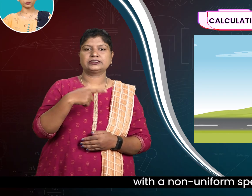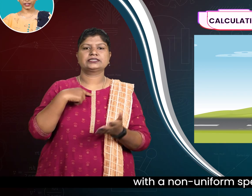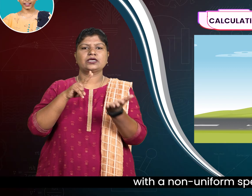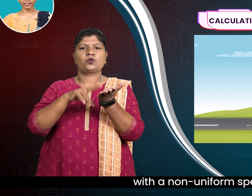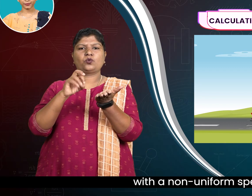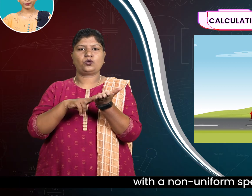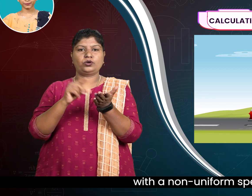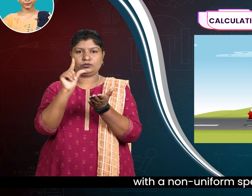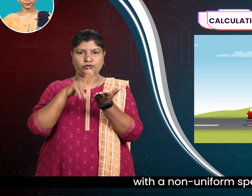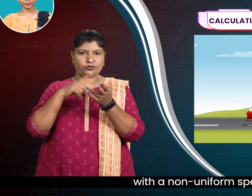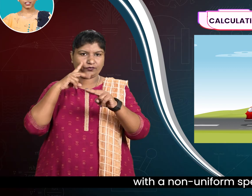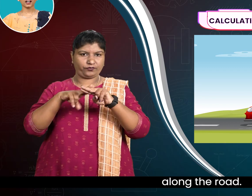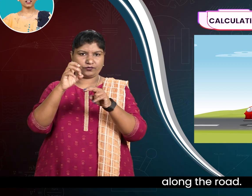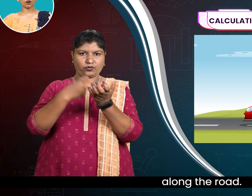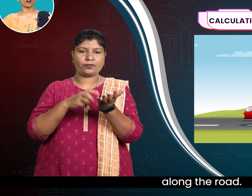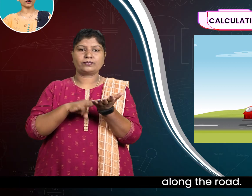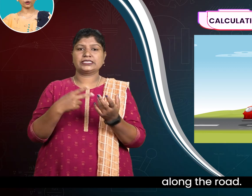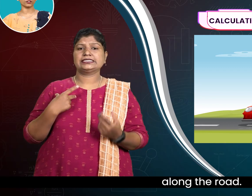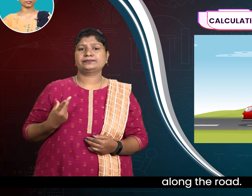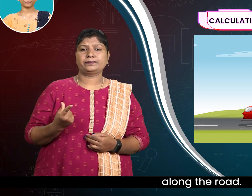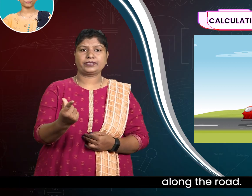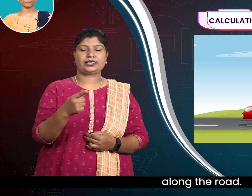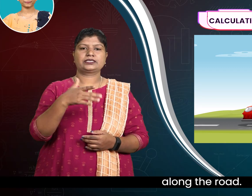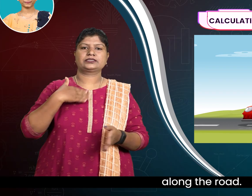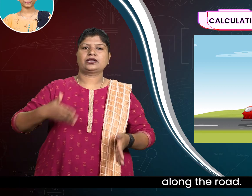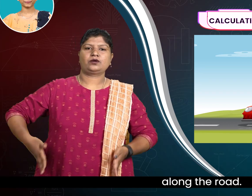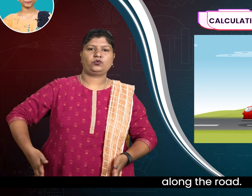non-uniform speed along a road.